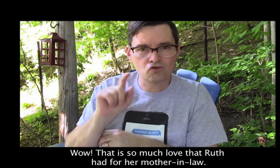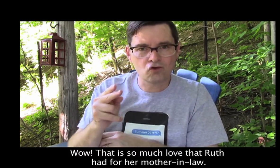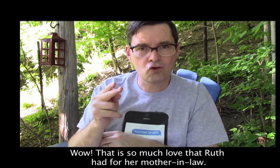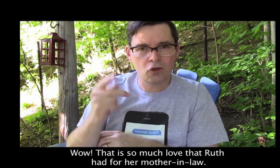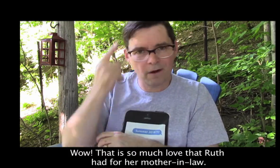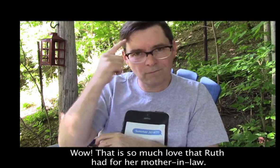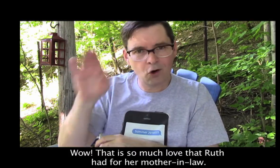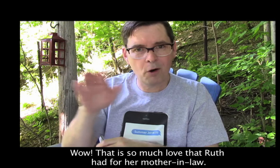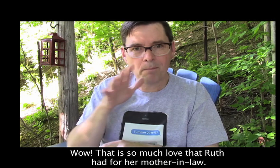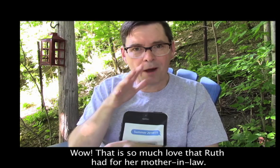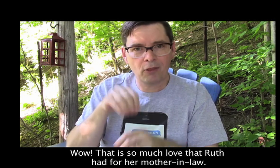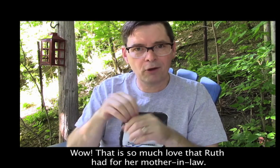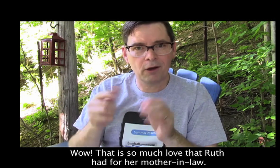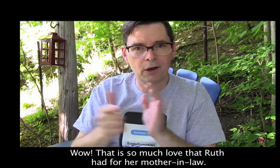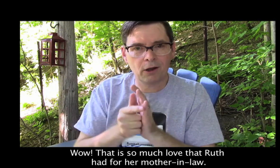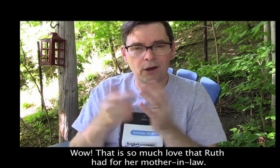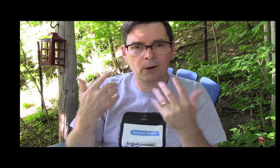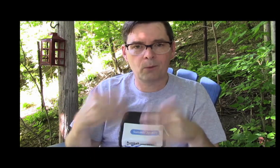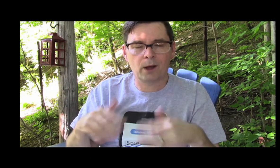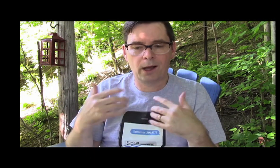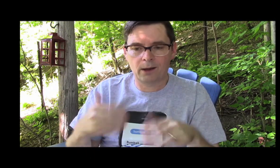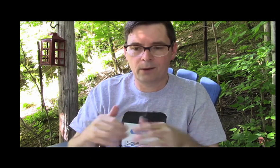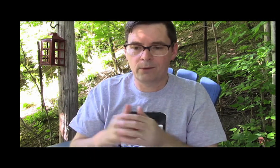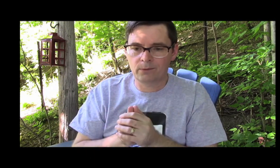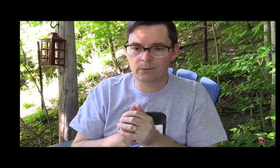much love that Ruth had for her mother-in-law.